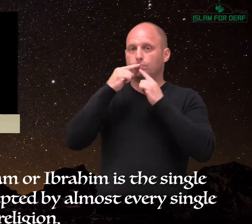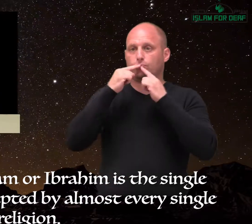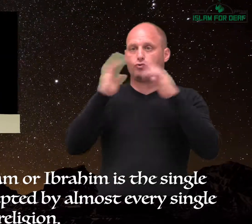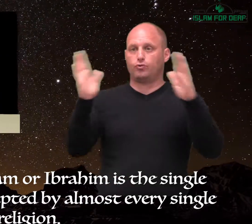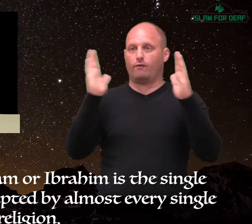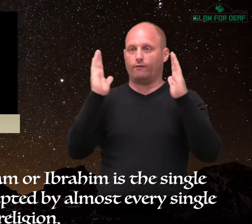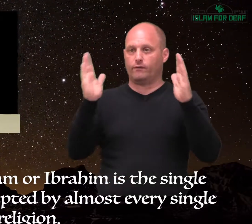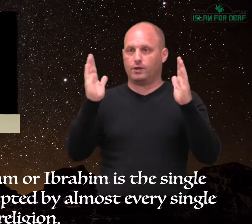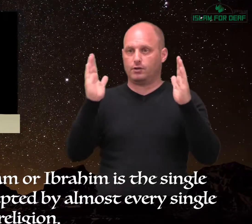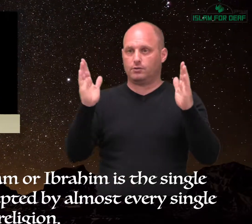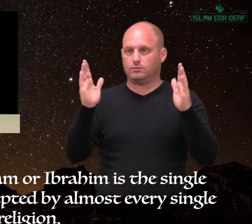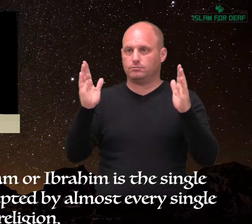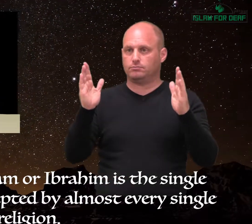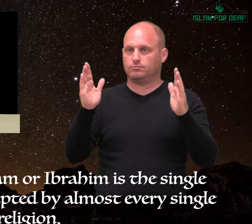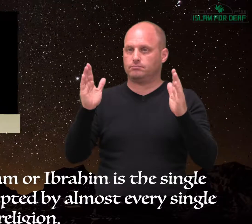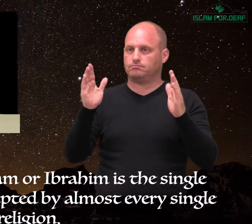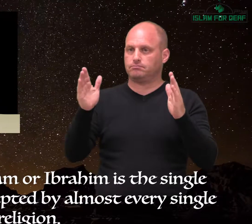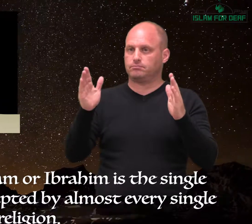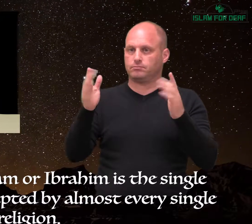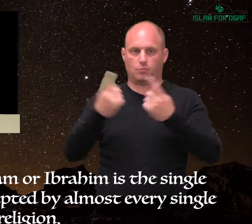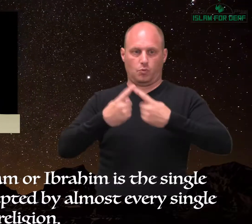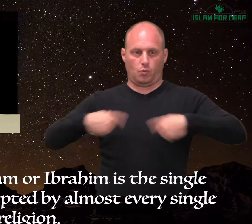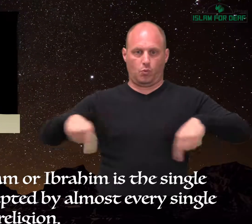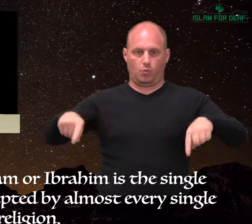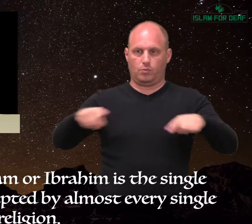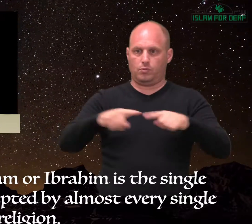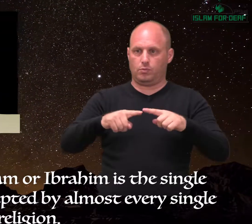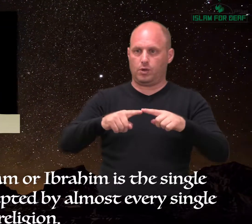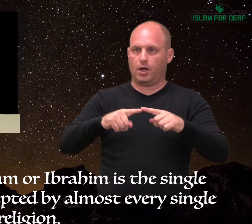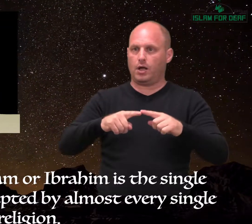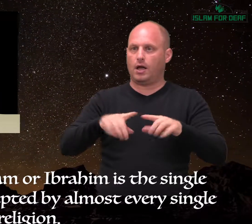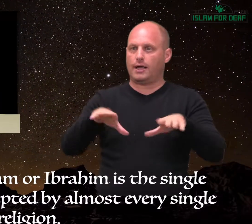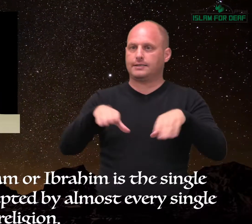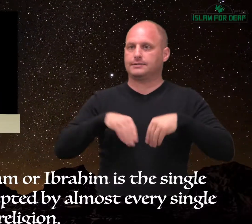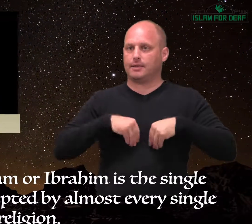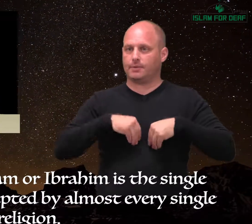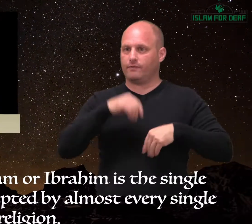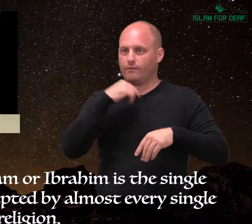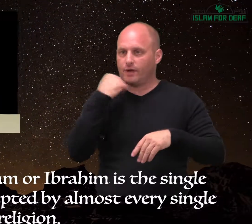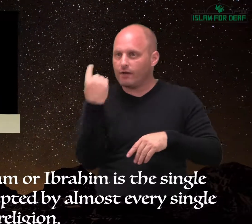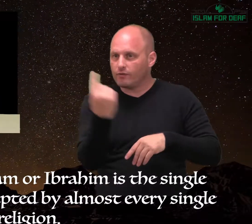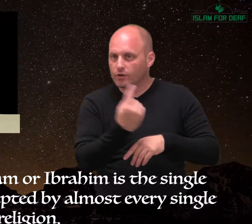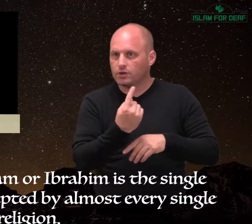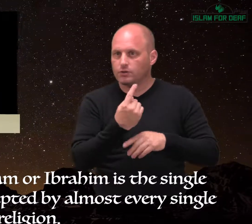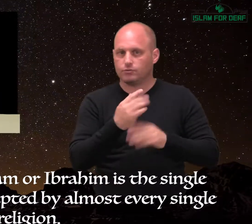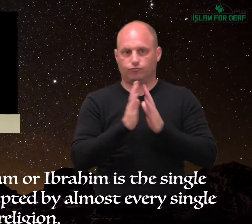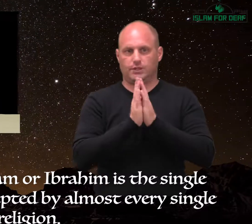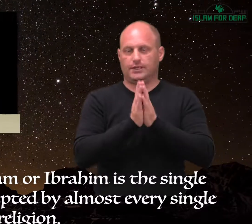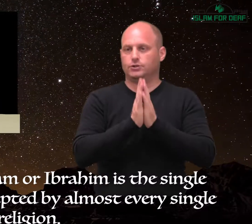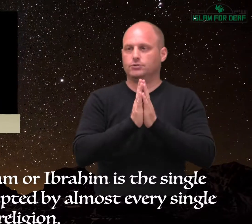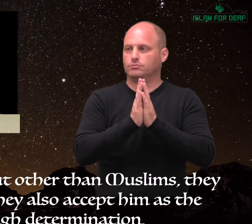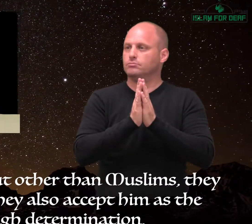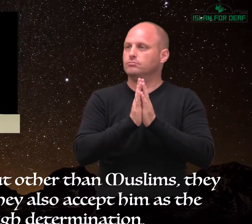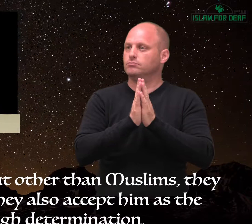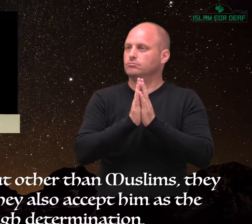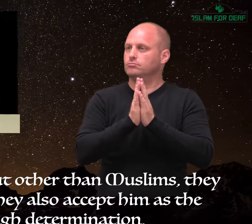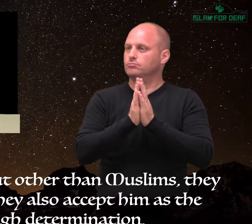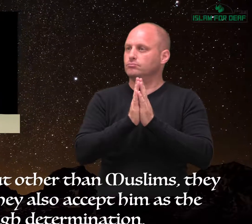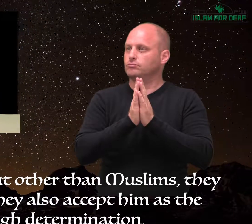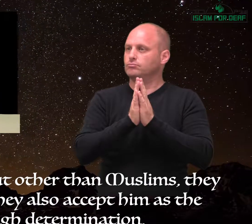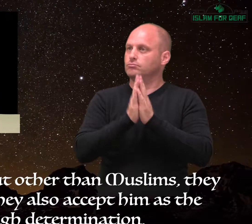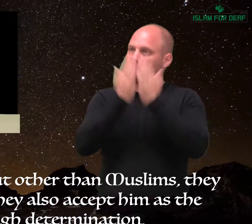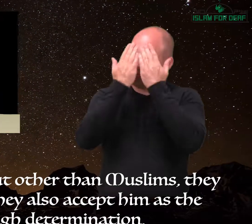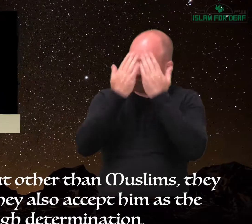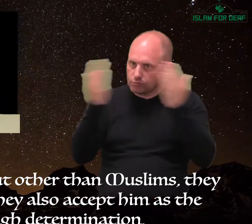accepted by almost every single religion. Not only